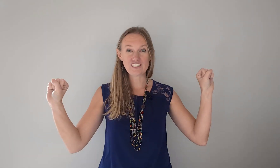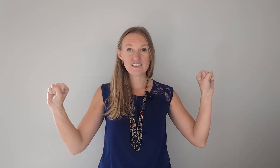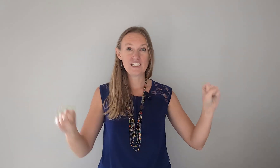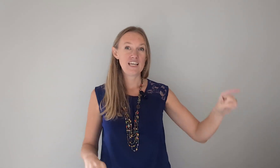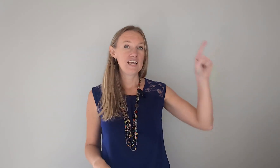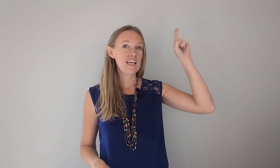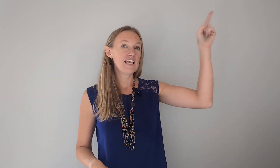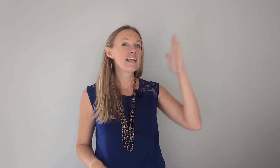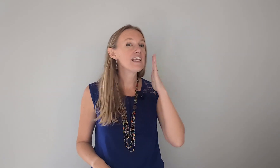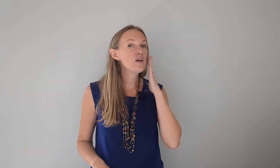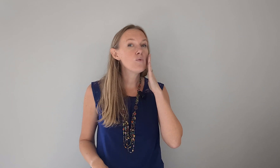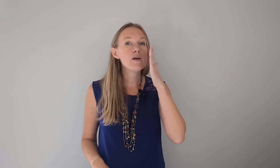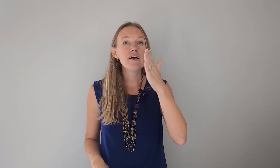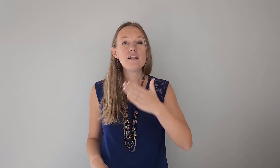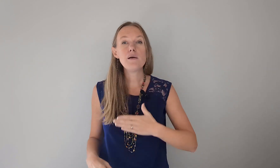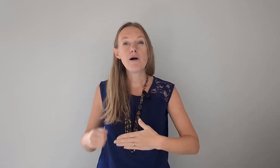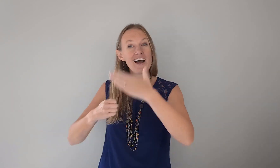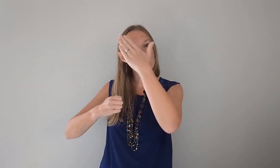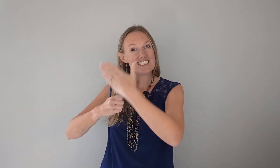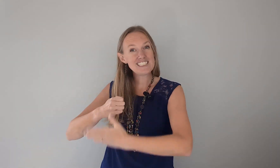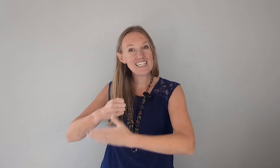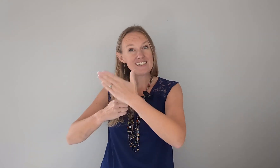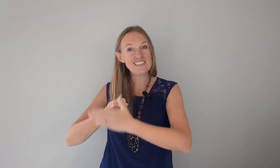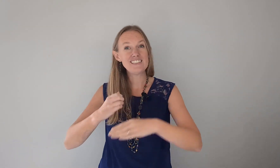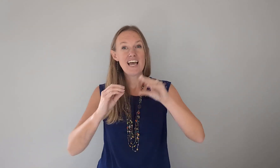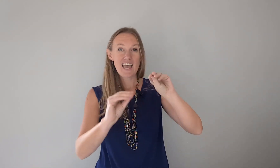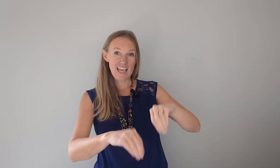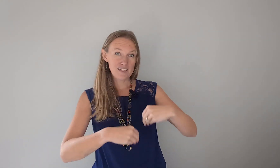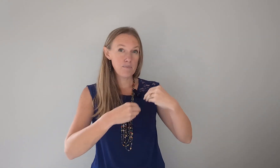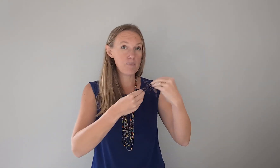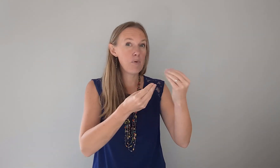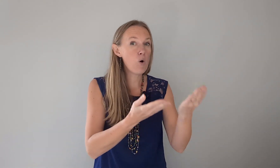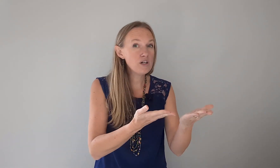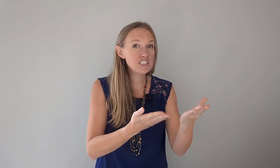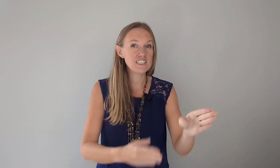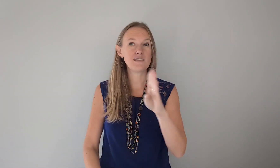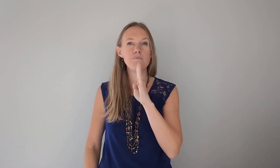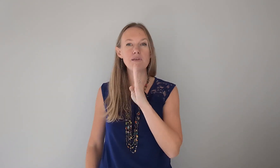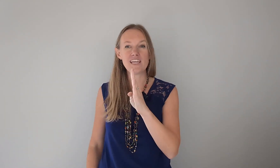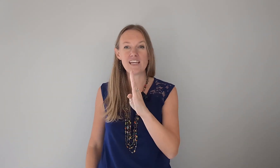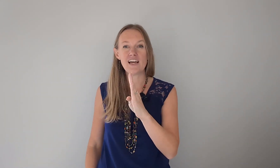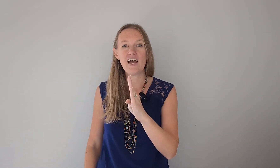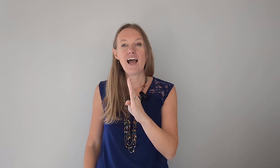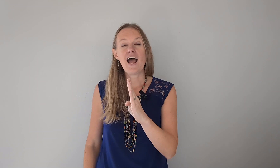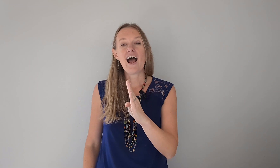secures. He will my shield and portion be